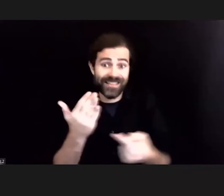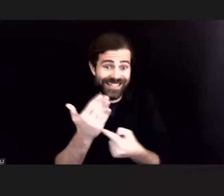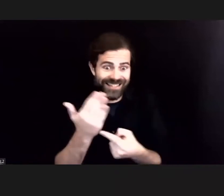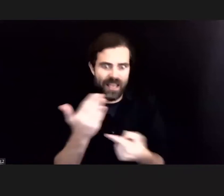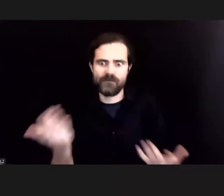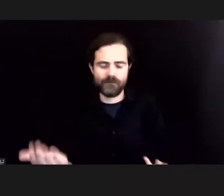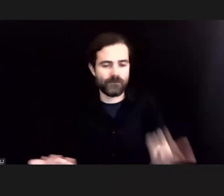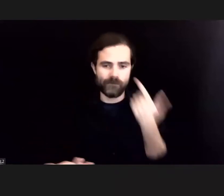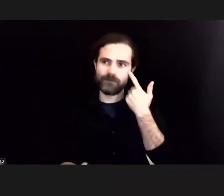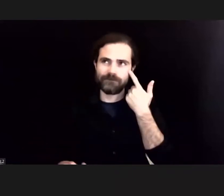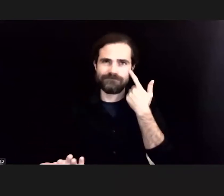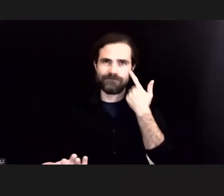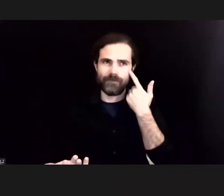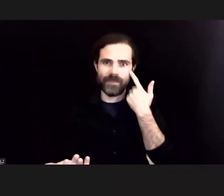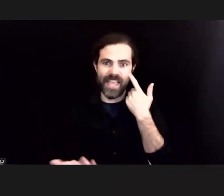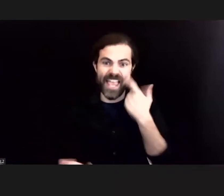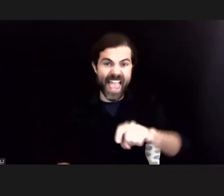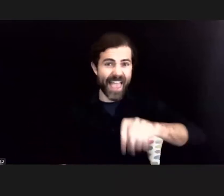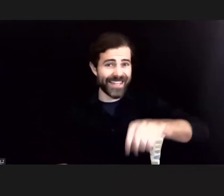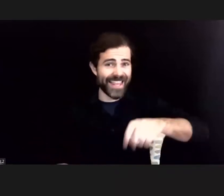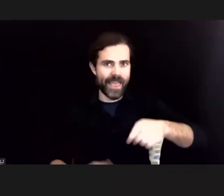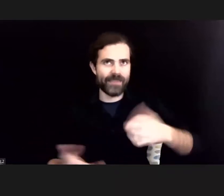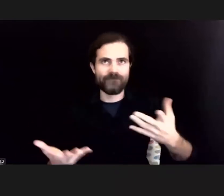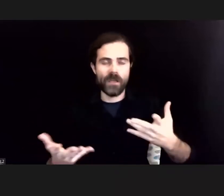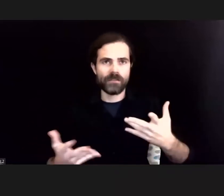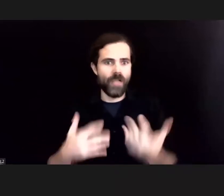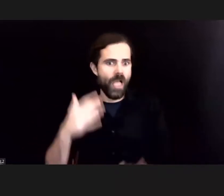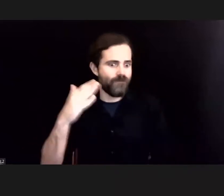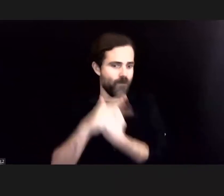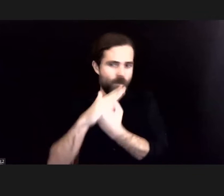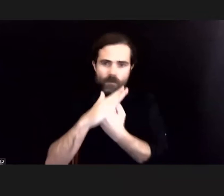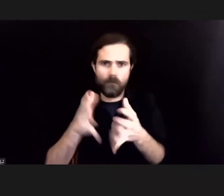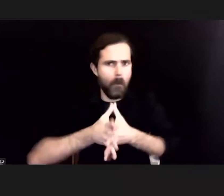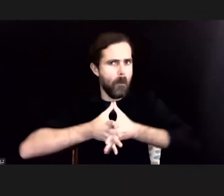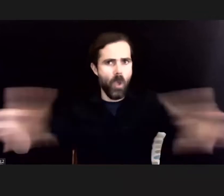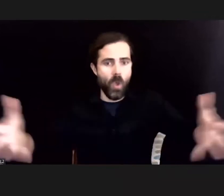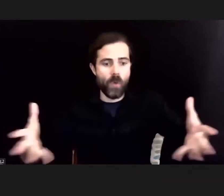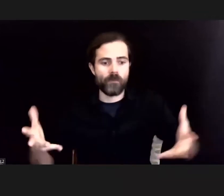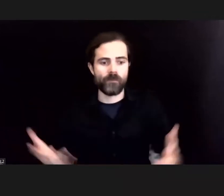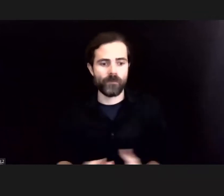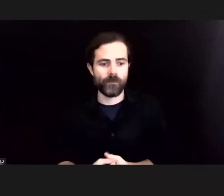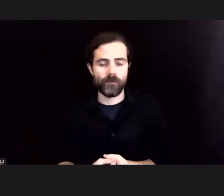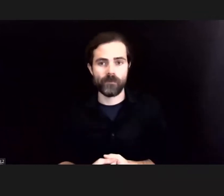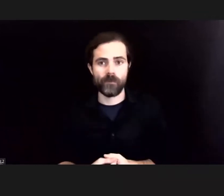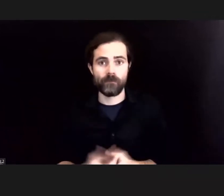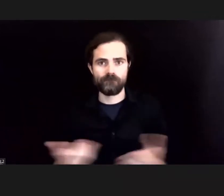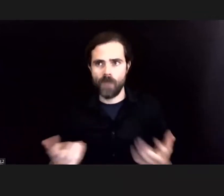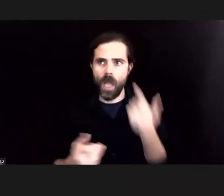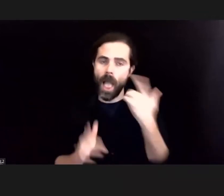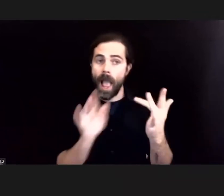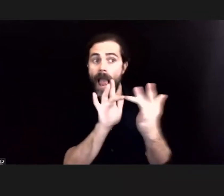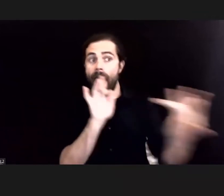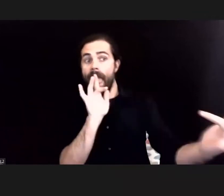let's say, maximized, let's say e-learning or e-health, etc. It